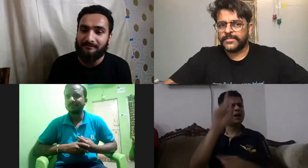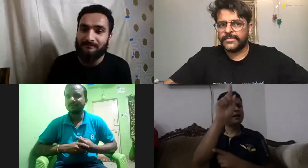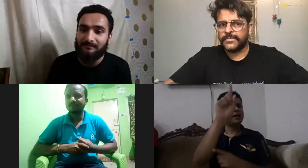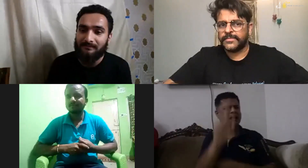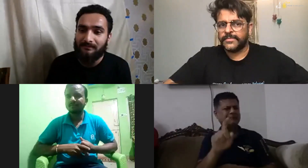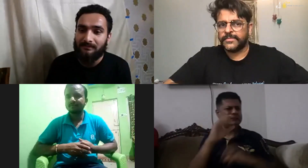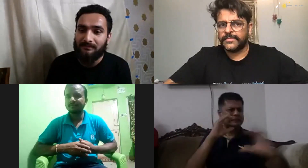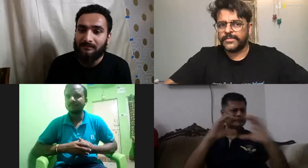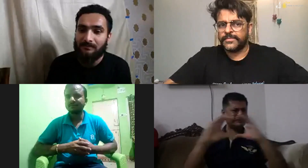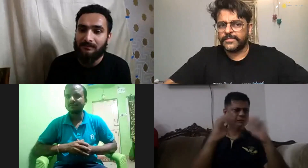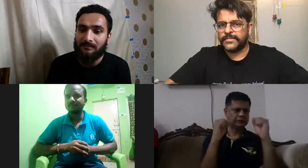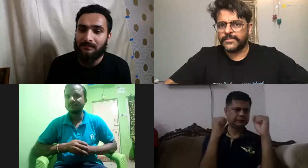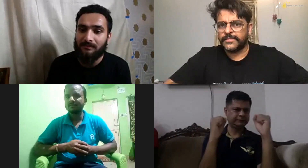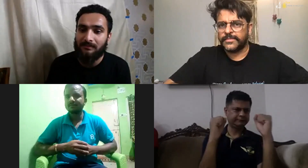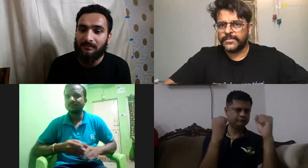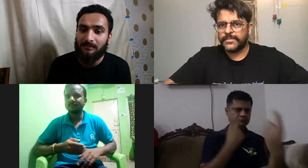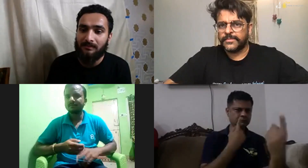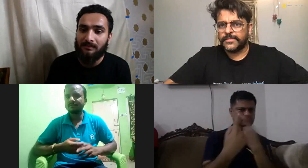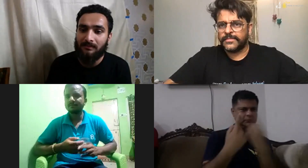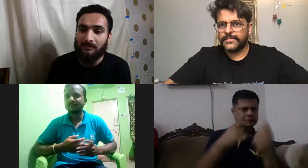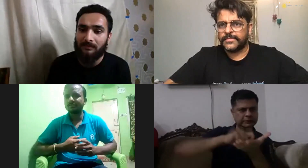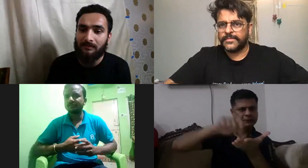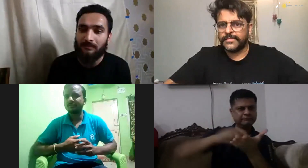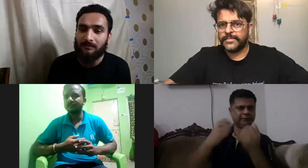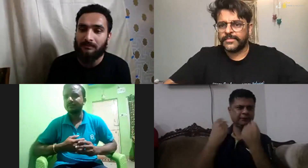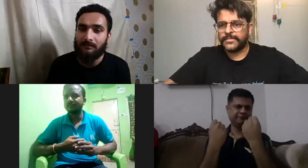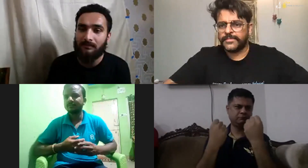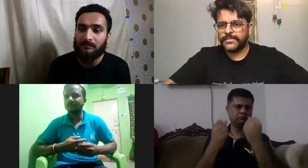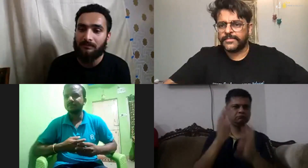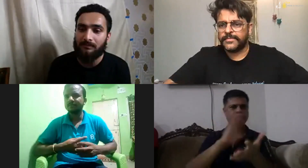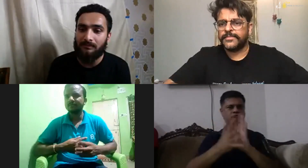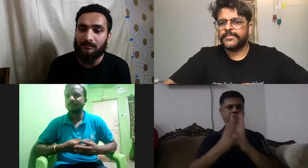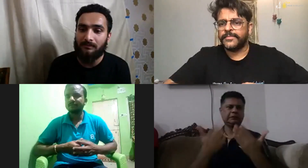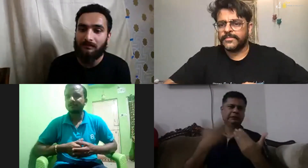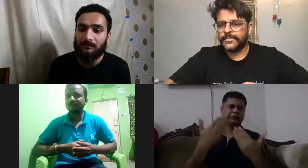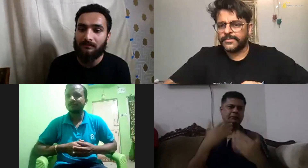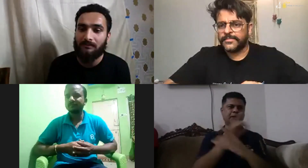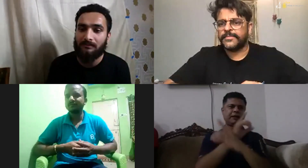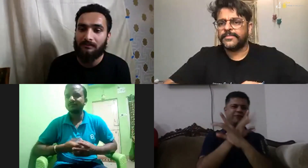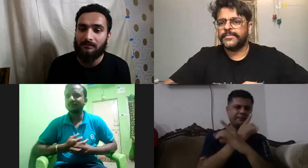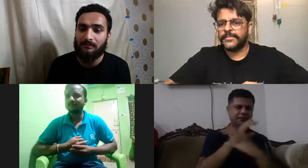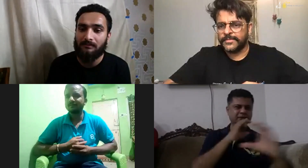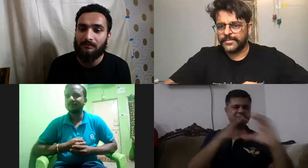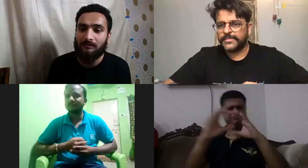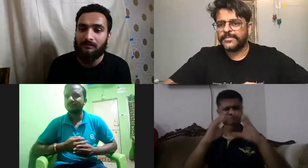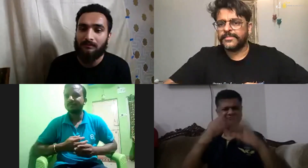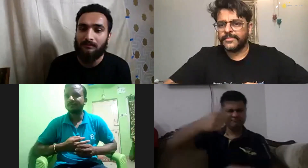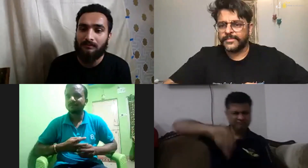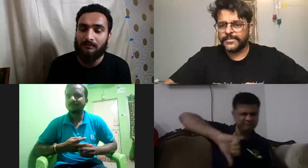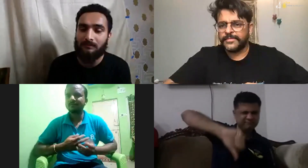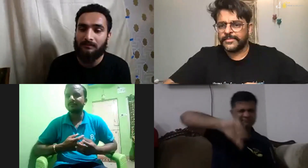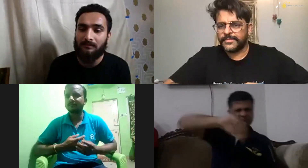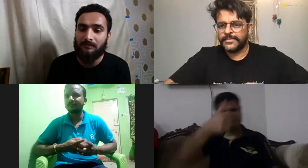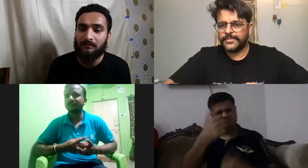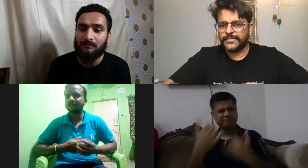through WhatsApp. However, communication was a bit difficult. Since I had to write, signing is always easier.